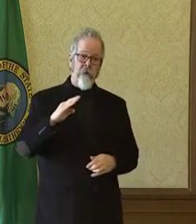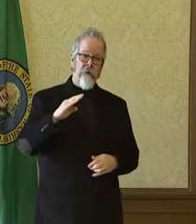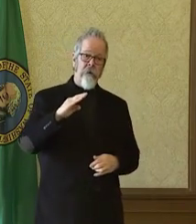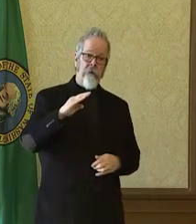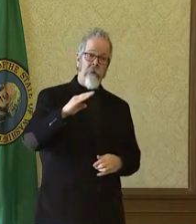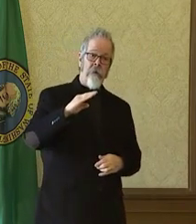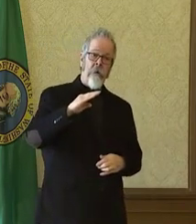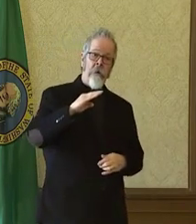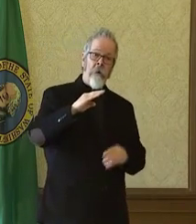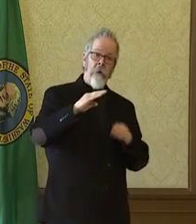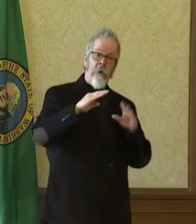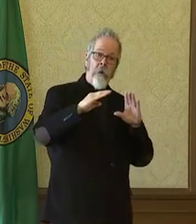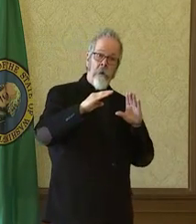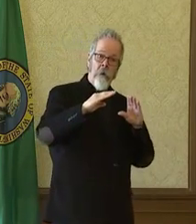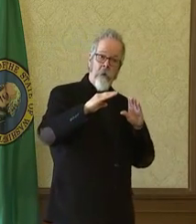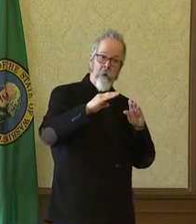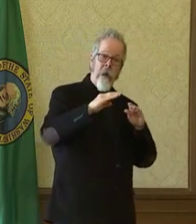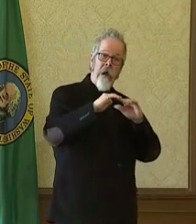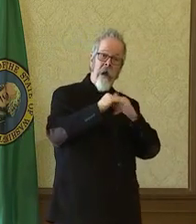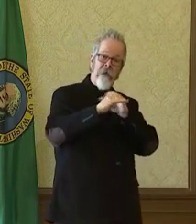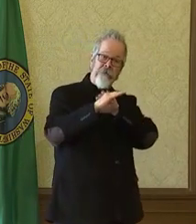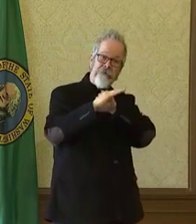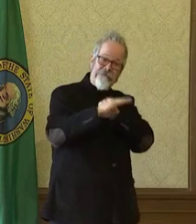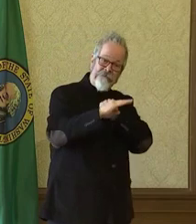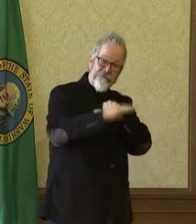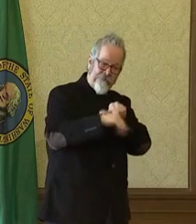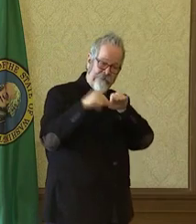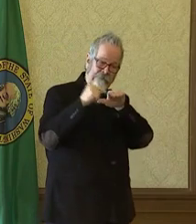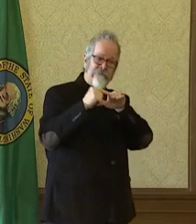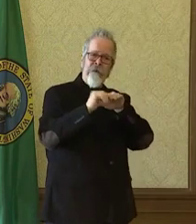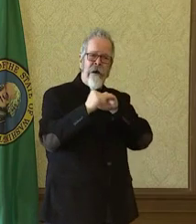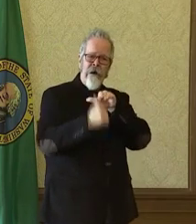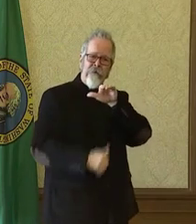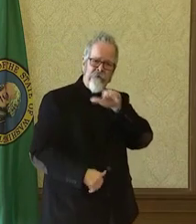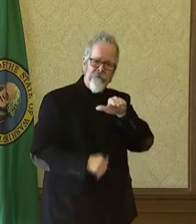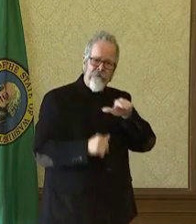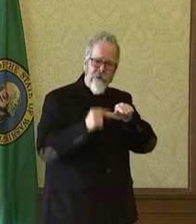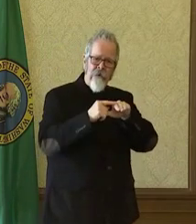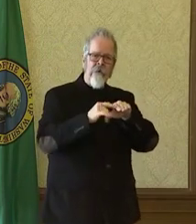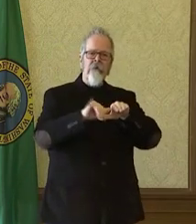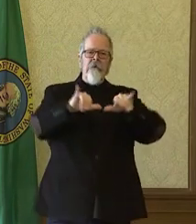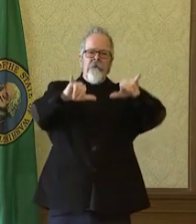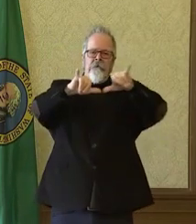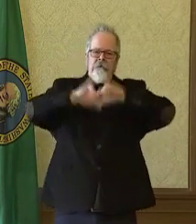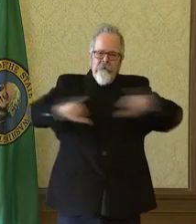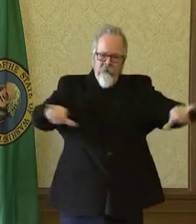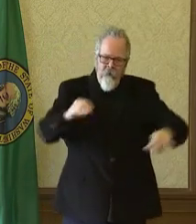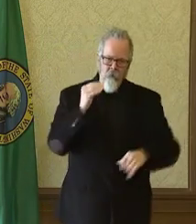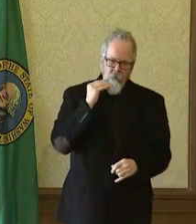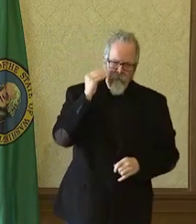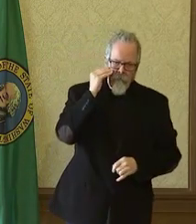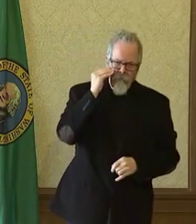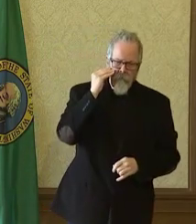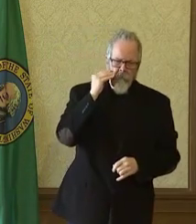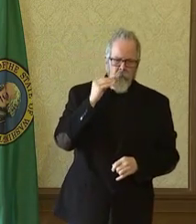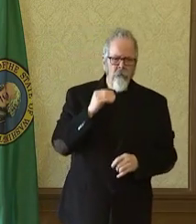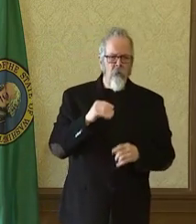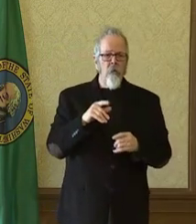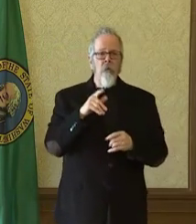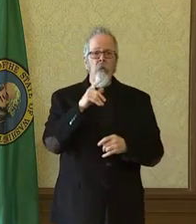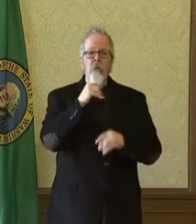citizens over the age of 65 don't go to the grocery store when they don't have to. Ask somebody else to help them. Only if we